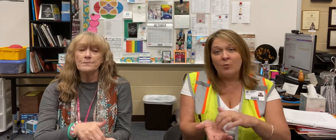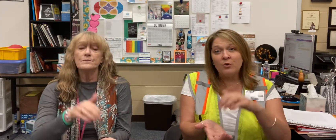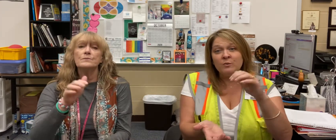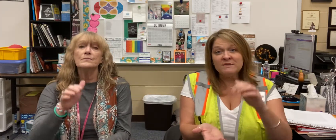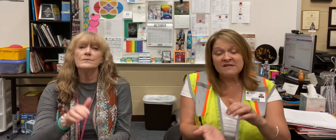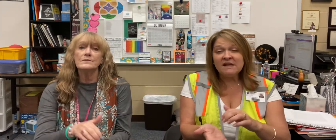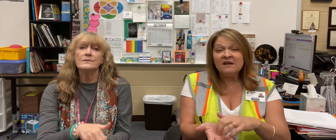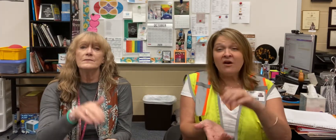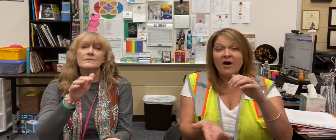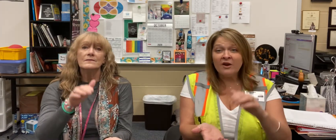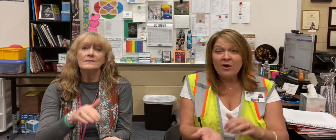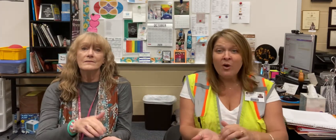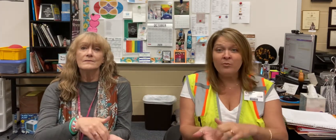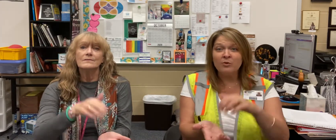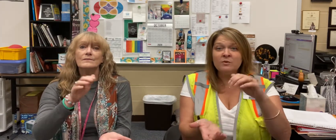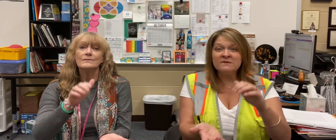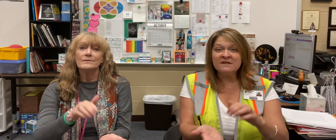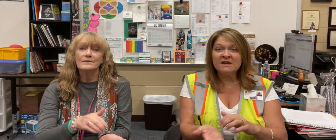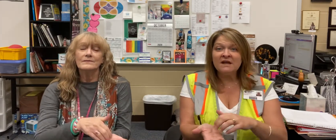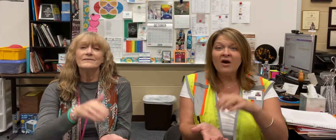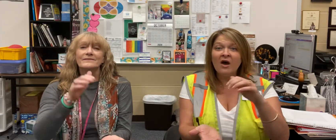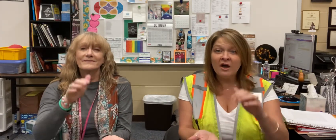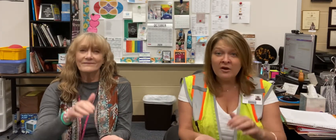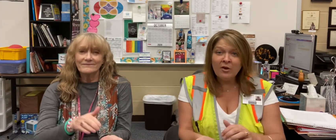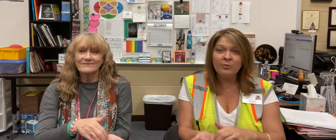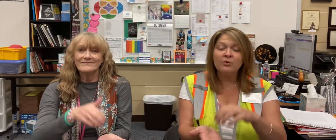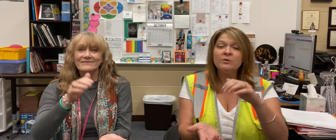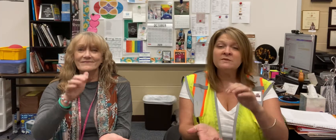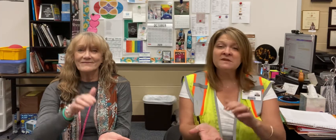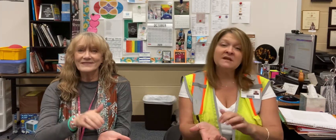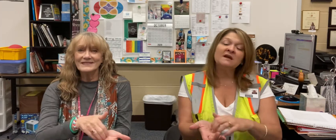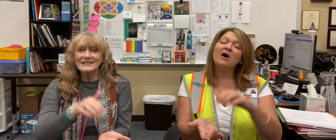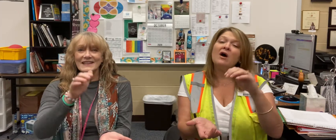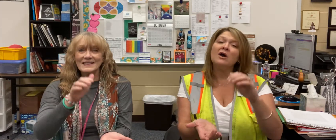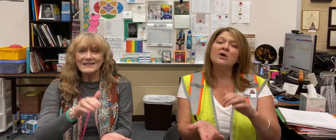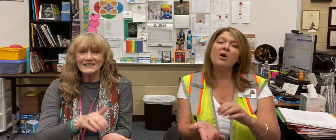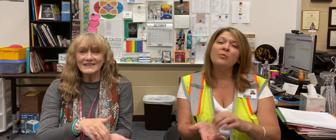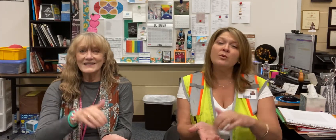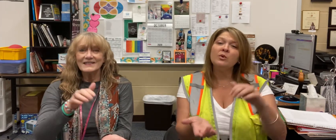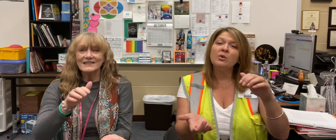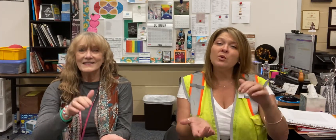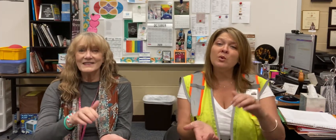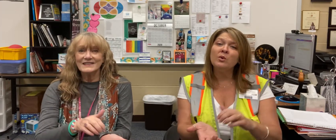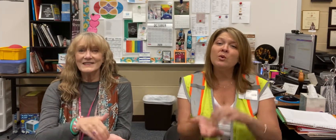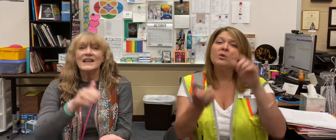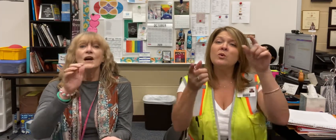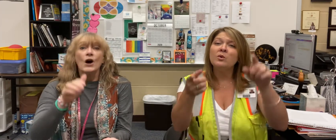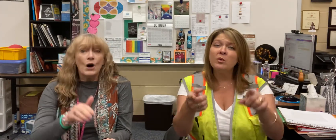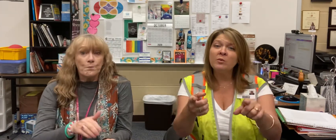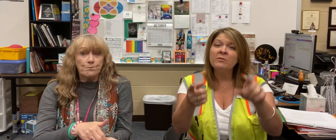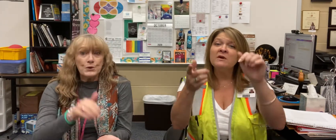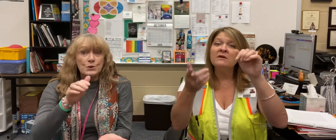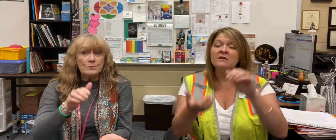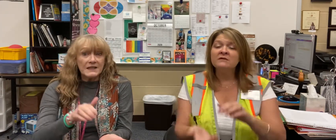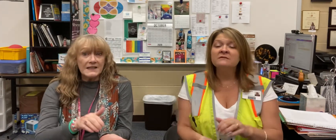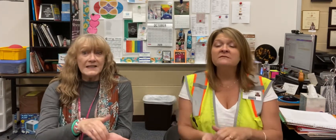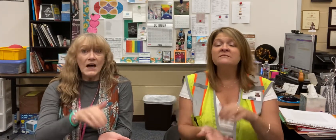Boom diddy ada, boom diddy ada, boom diddy ada, boom. Boom diddy